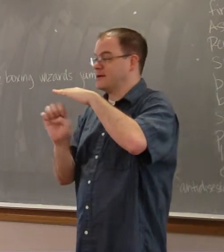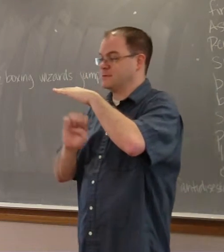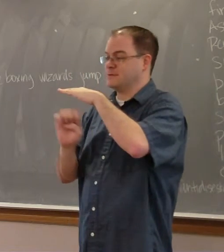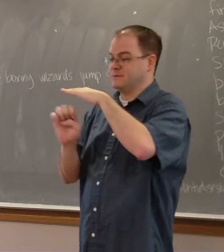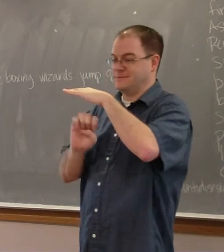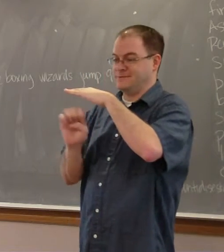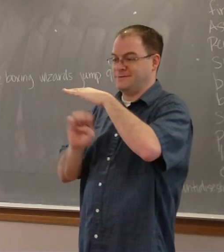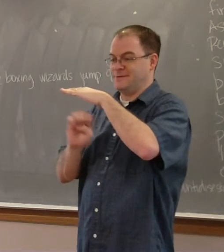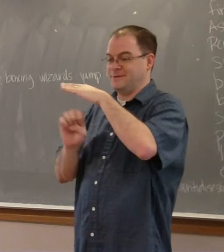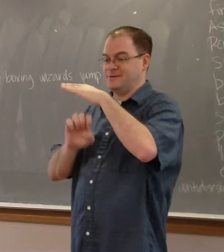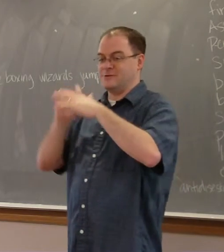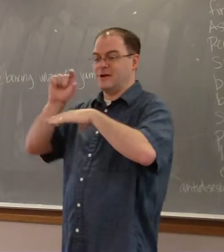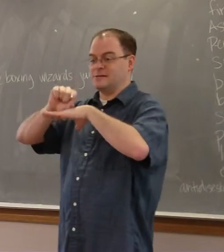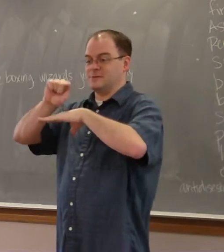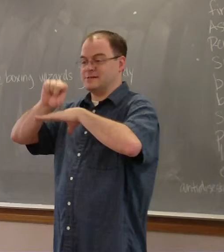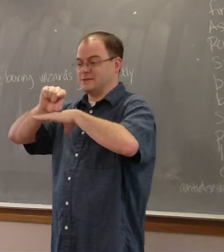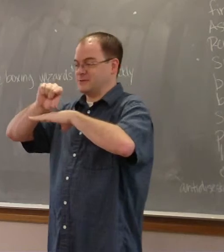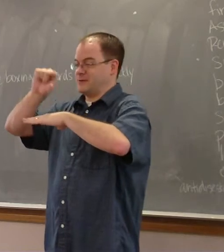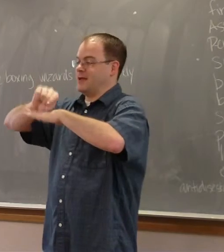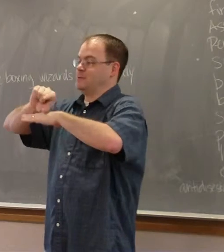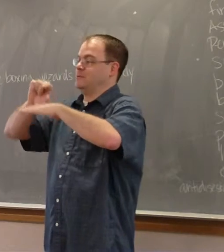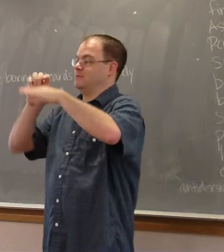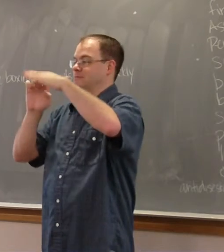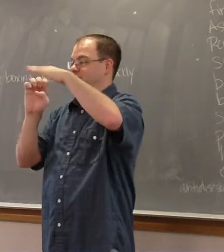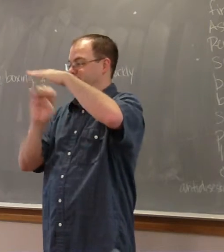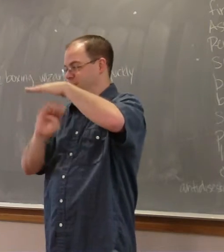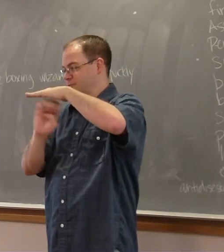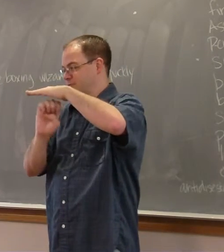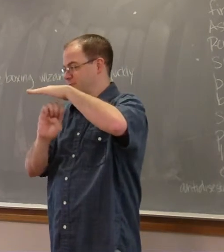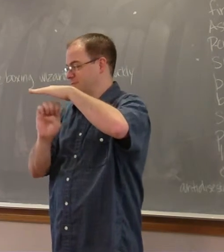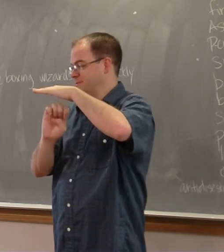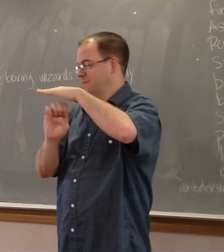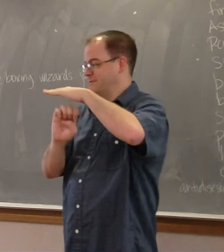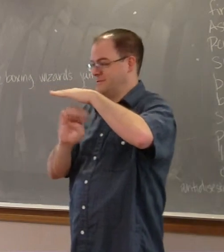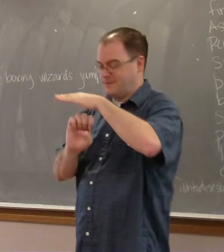gospel. So gospel essentials. Gospel essentials.